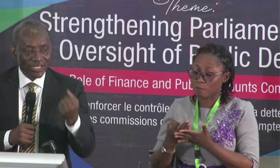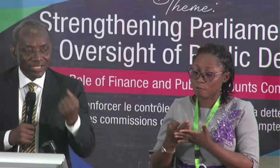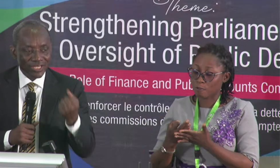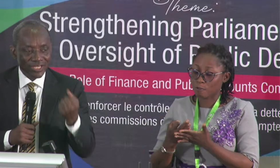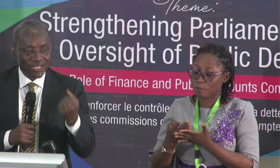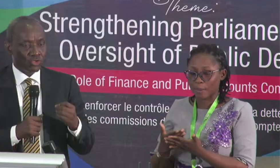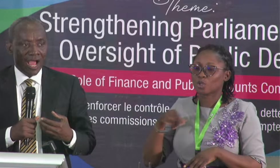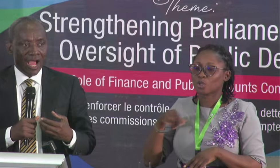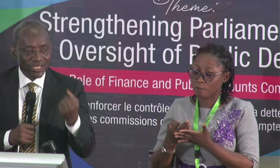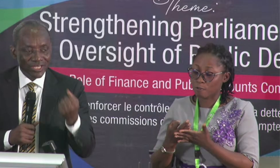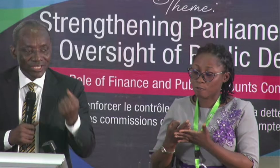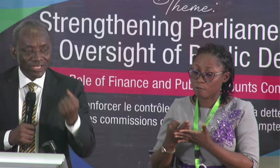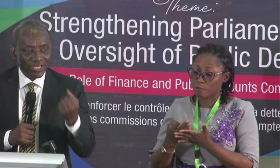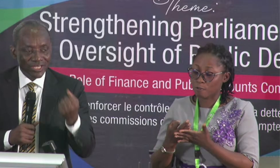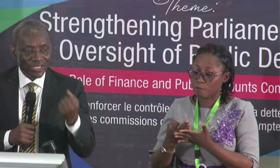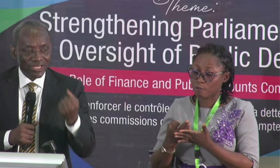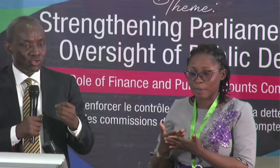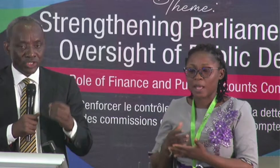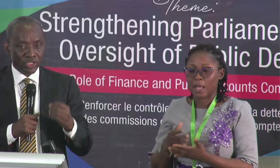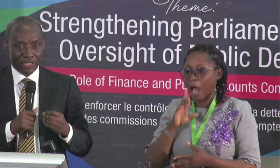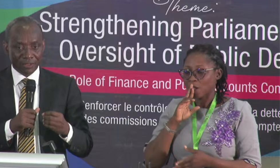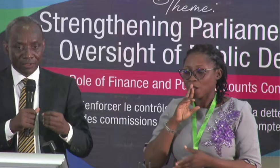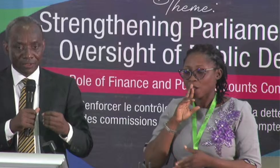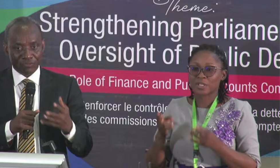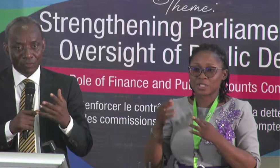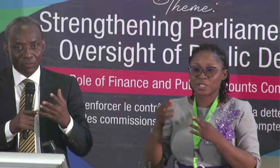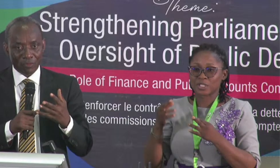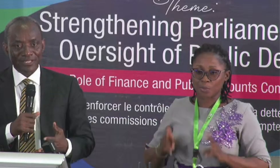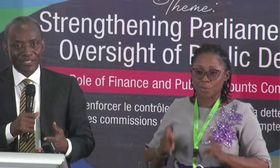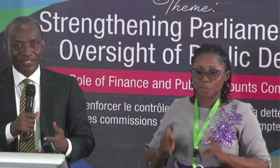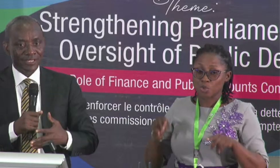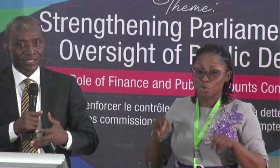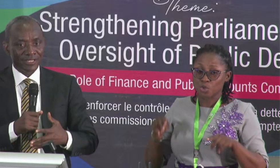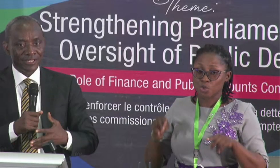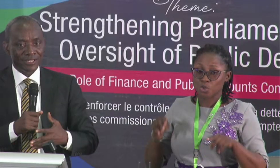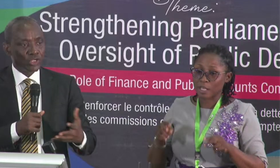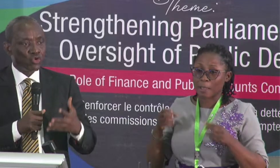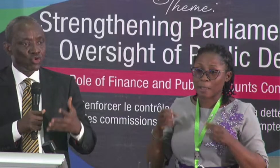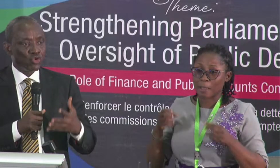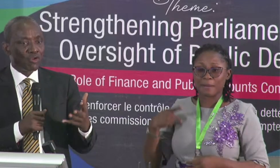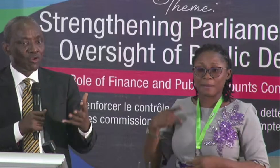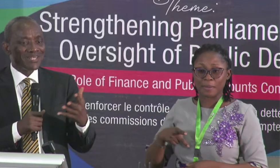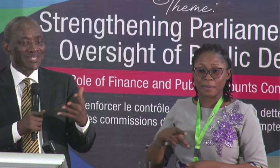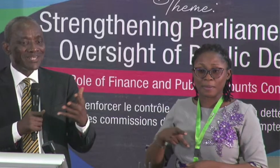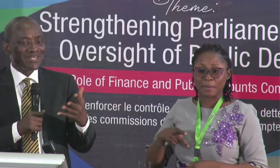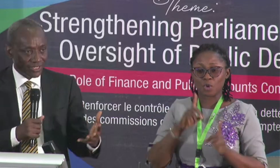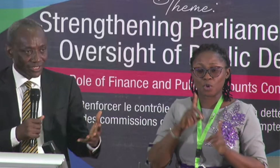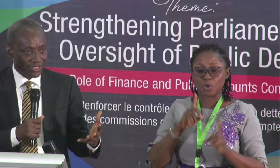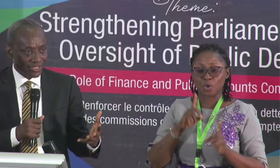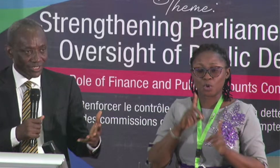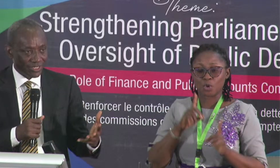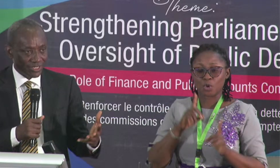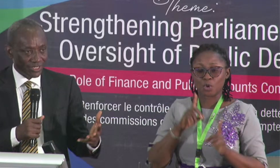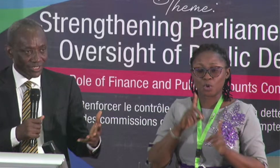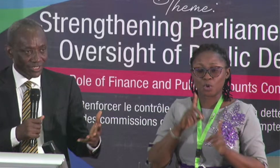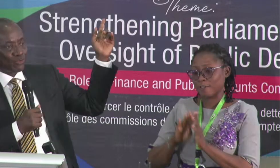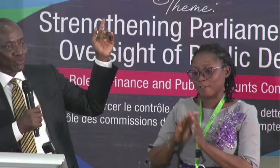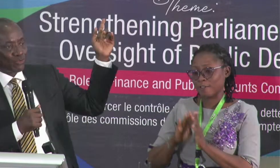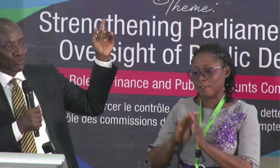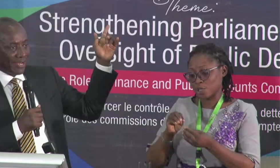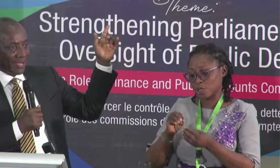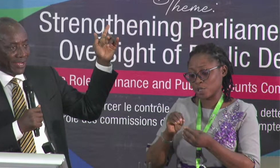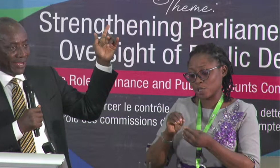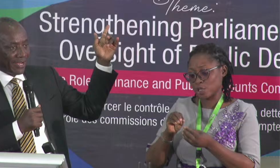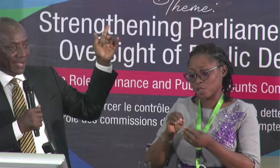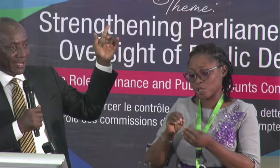human beings? So today, raising human beings. So today, many of you parliamentarians go through the Human Development Index of your country. That is where we are